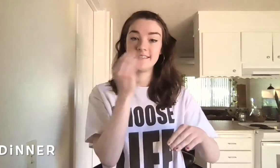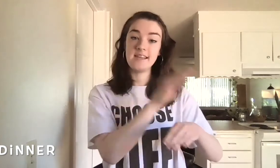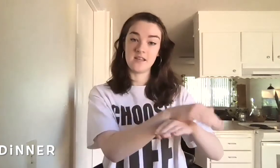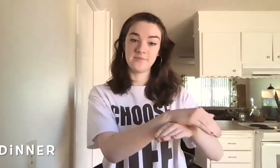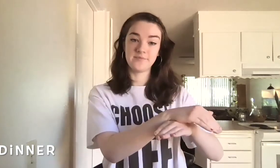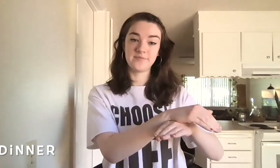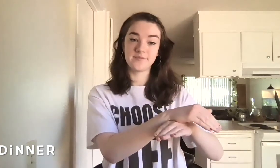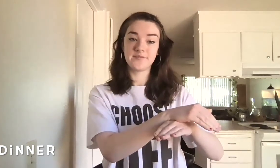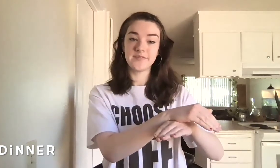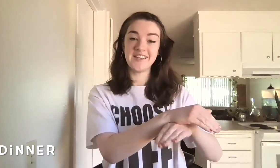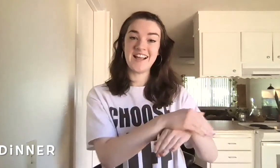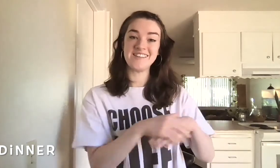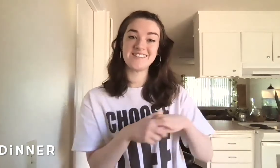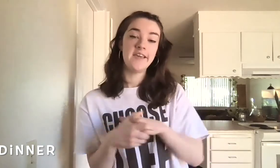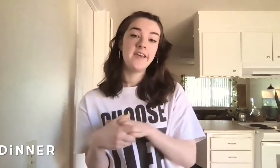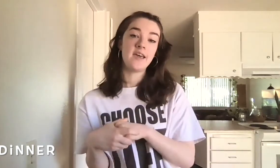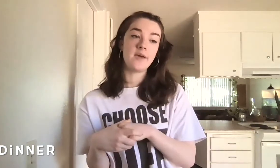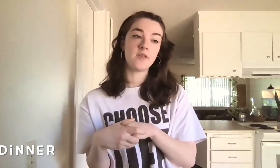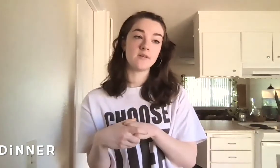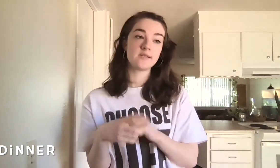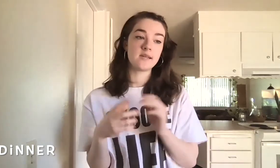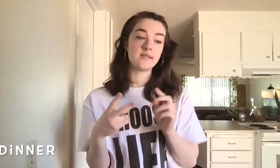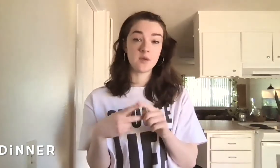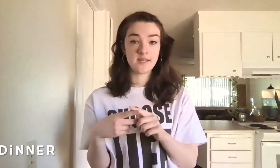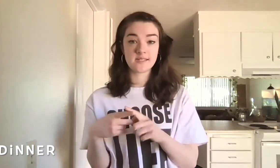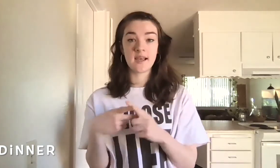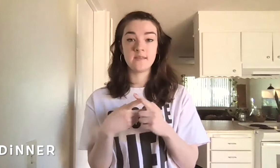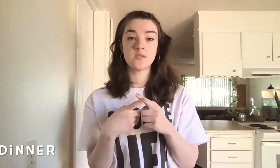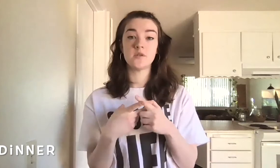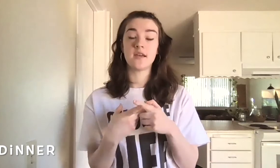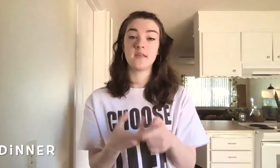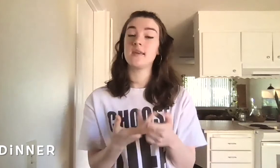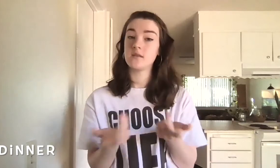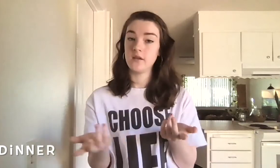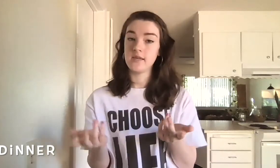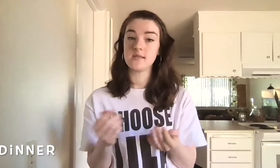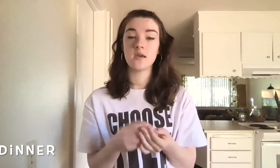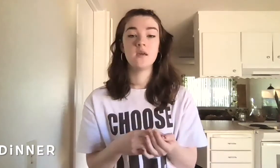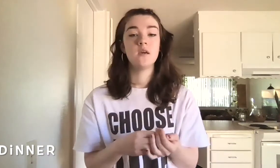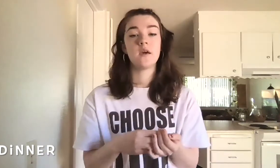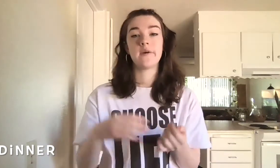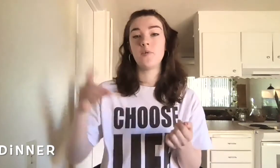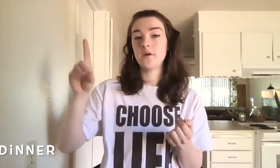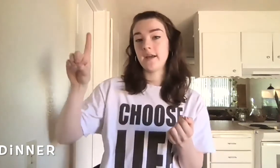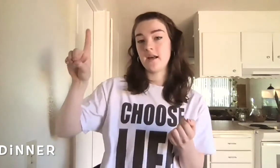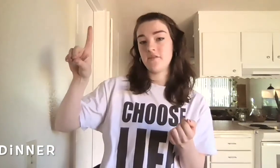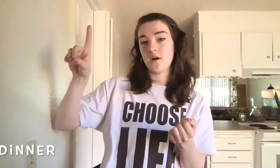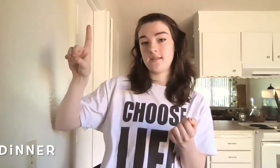Dinner. Nice. There is a second way to sign this, which I think is a lot easier. We are going to have our D